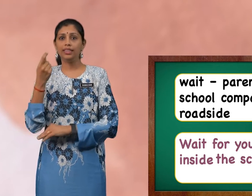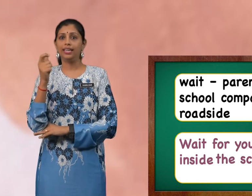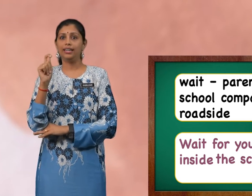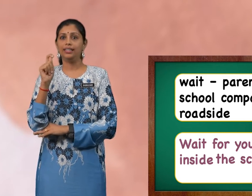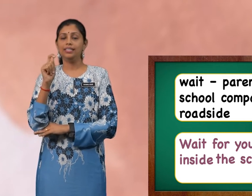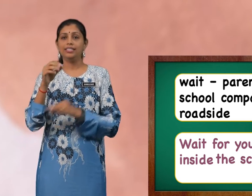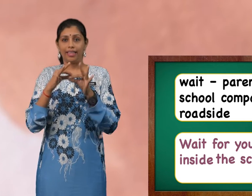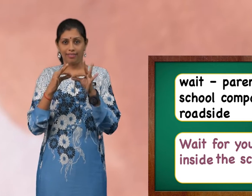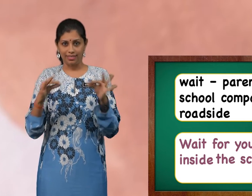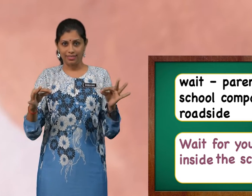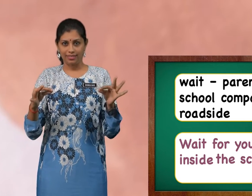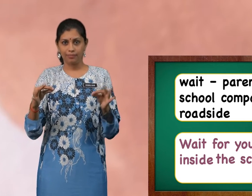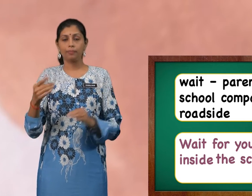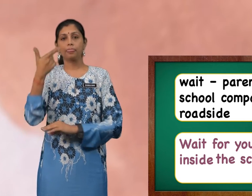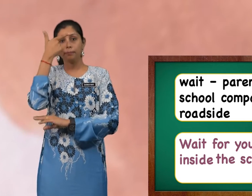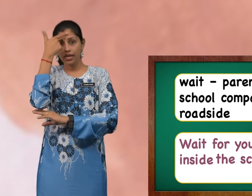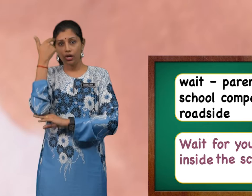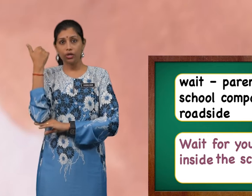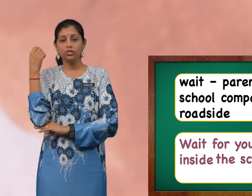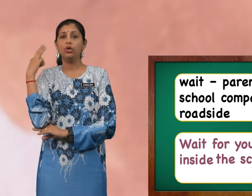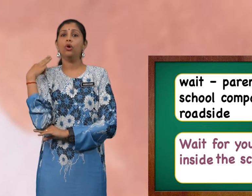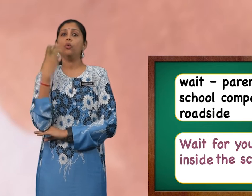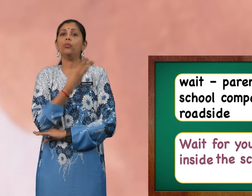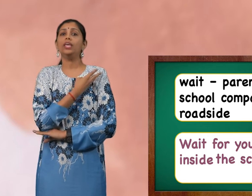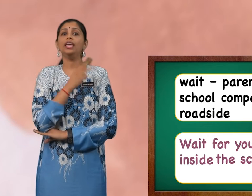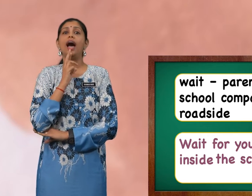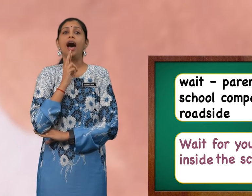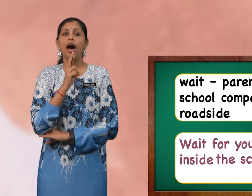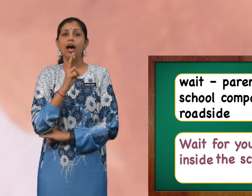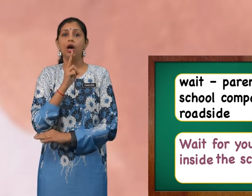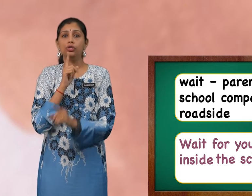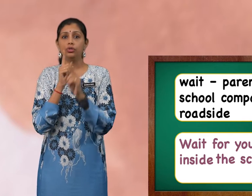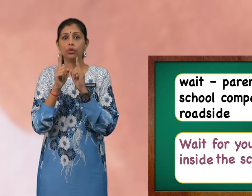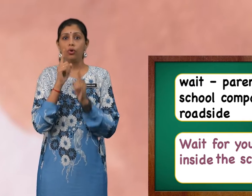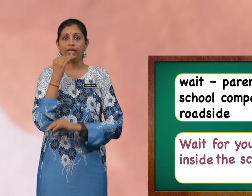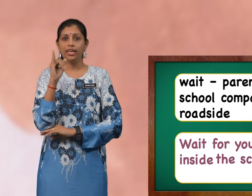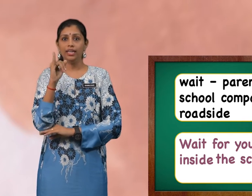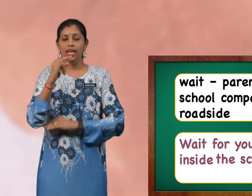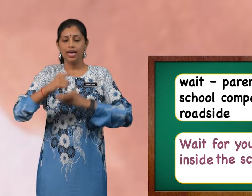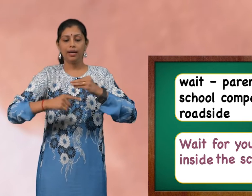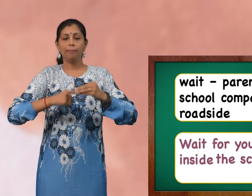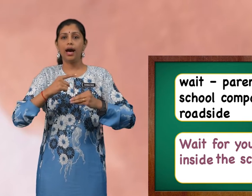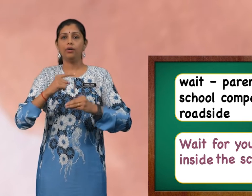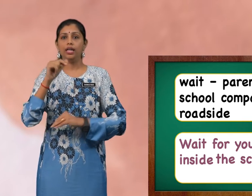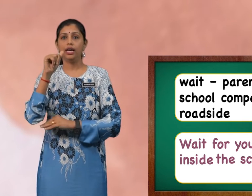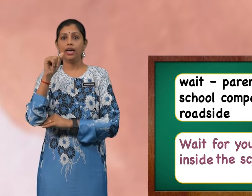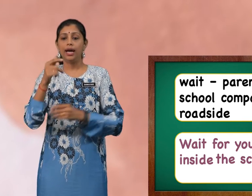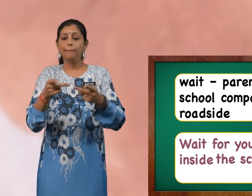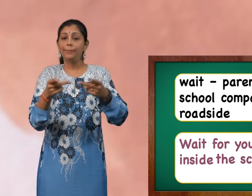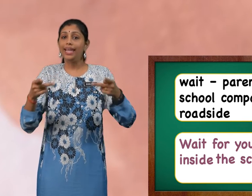the sentence. Because we are talking about a